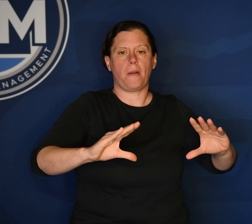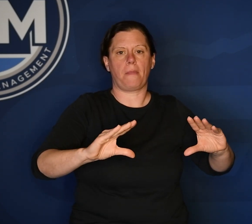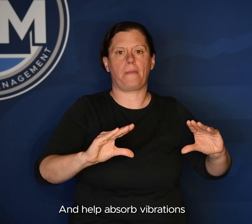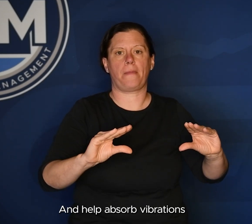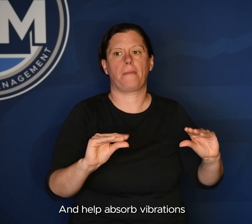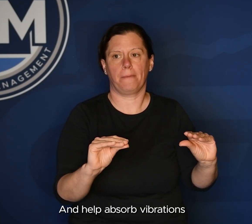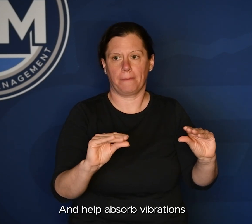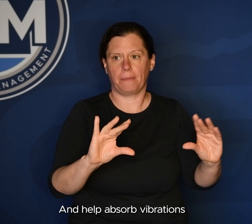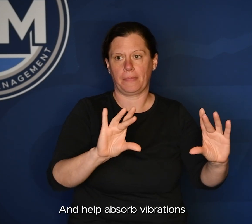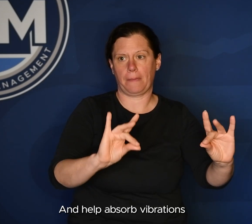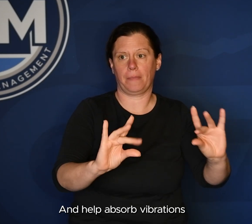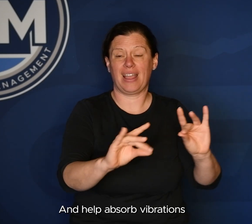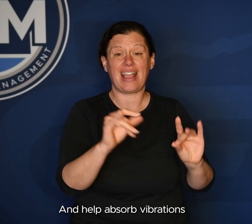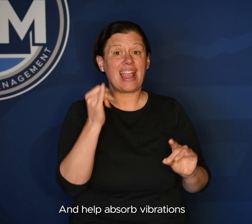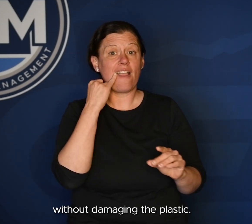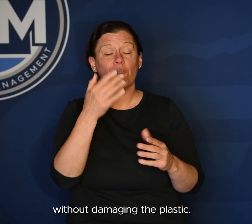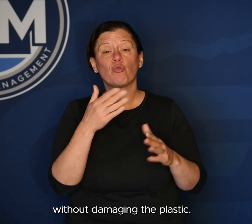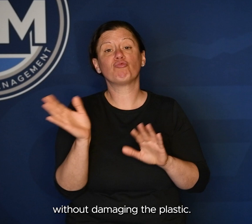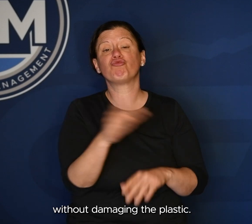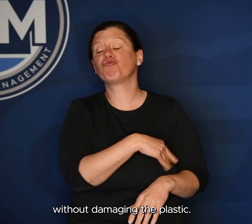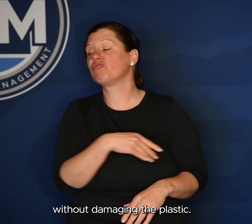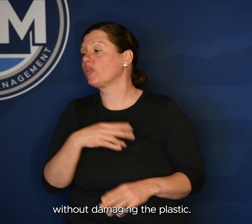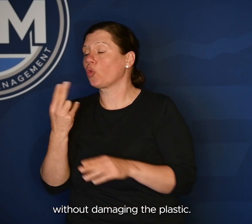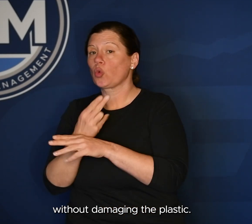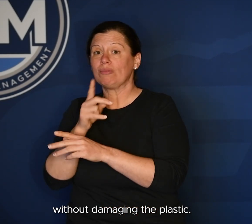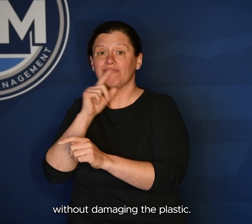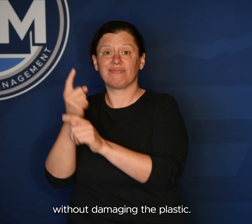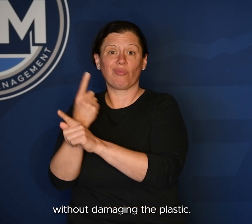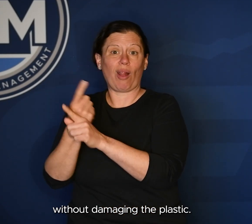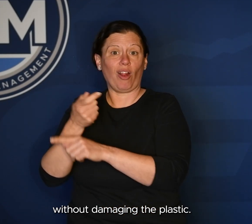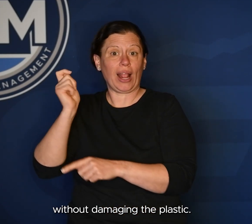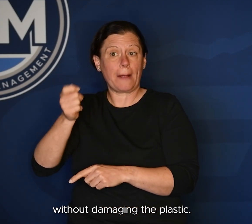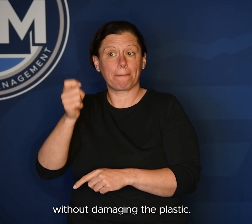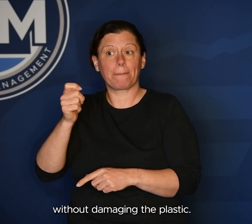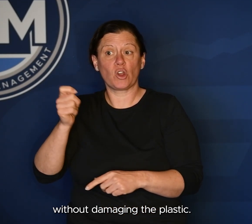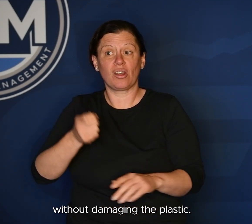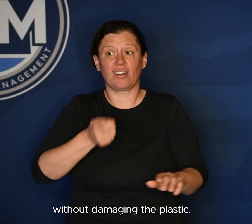and help absorb vibrations without damaging the plastic.